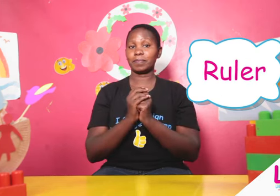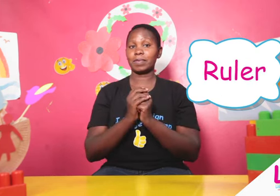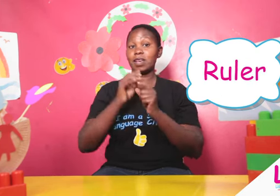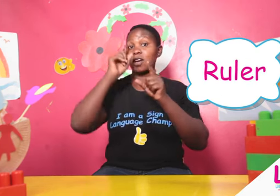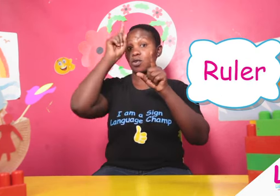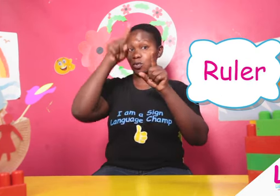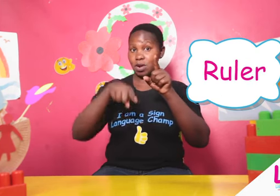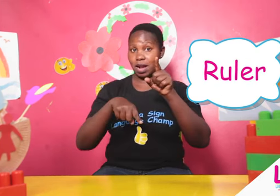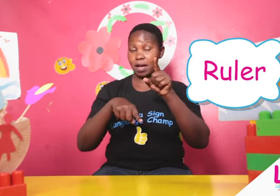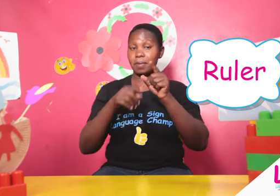ruler.